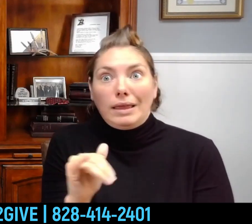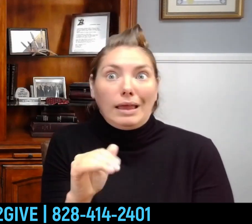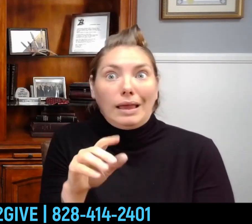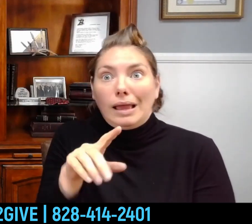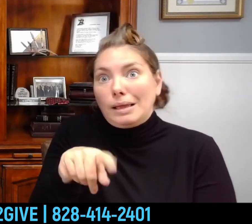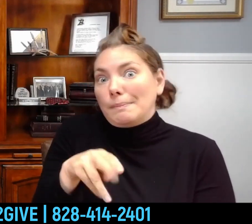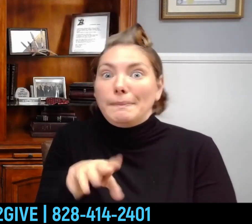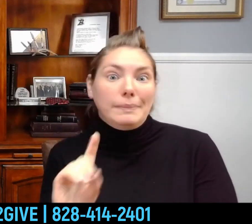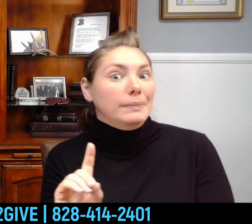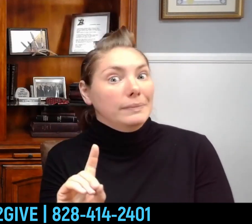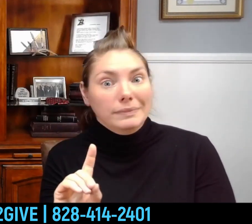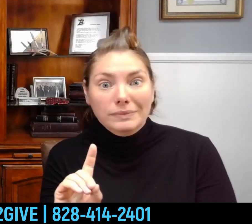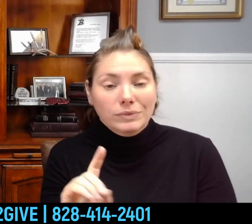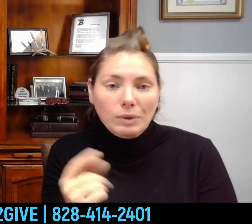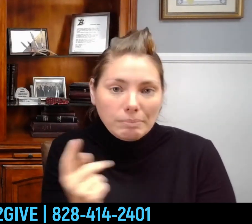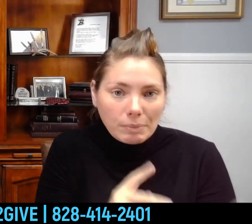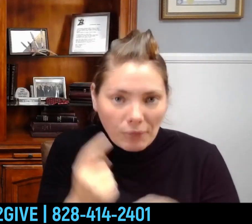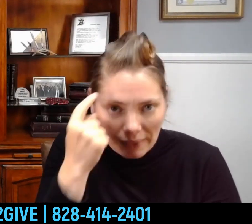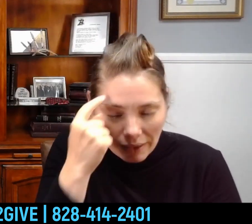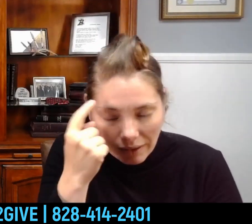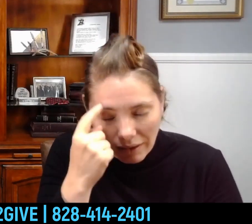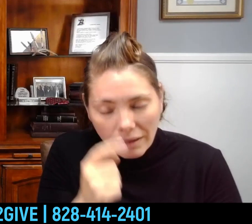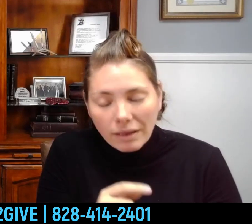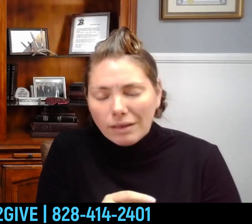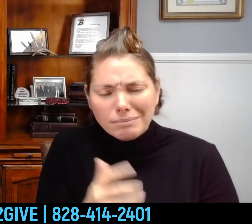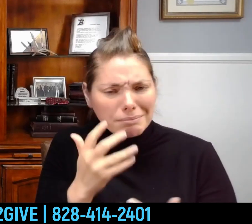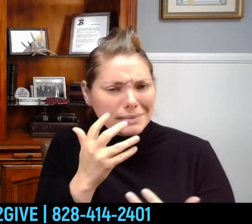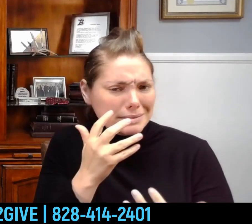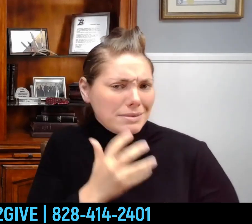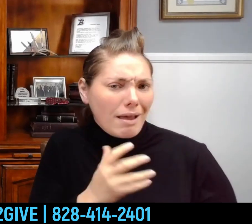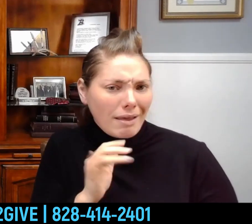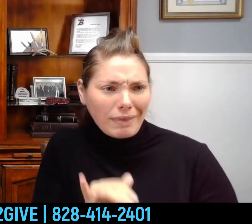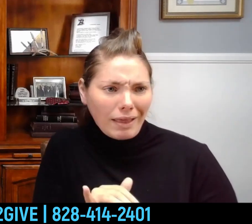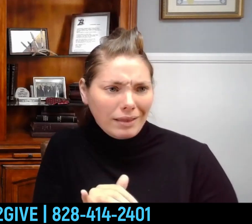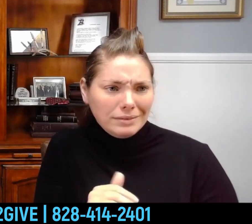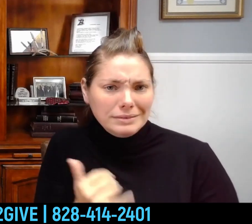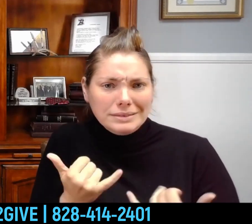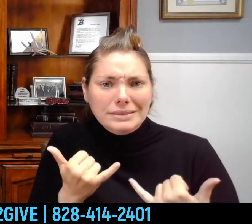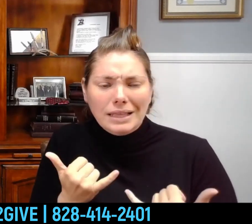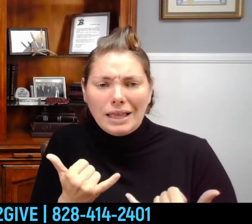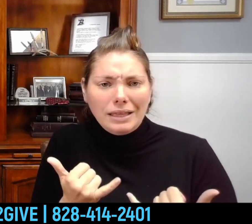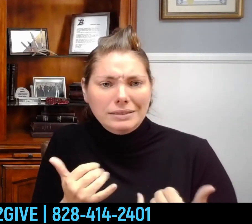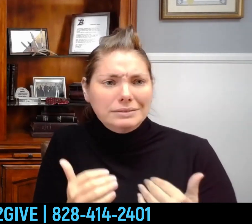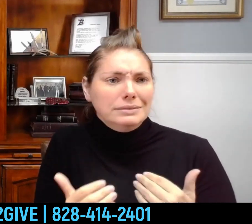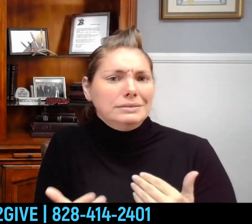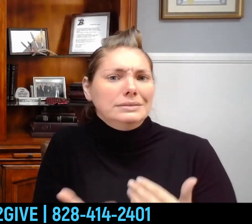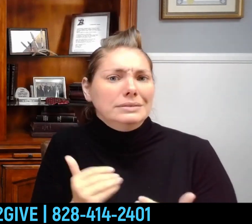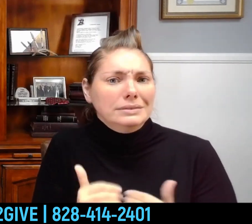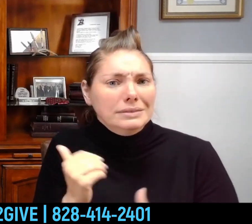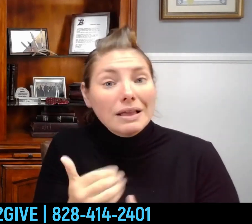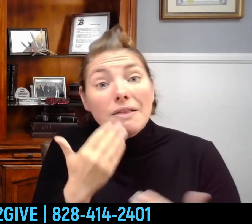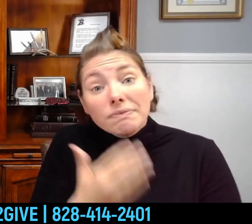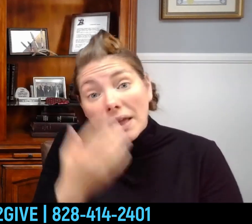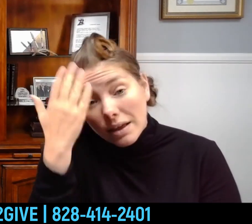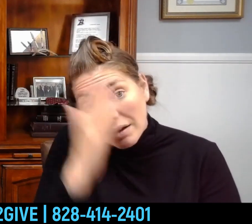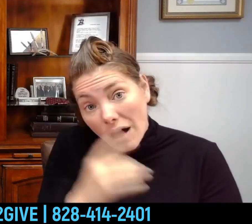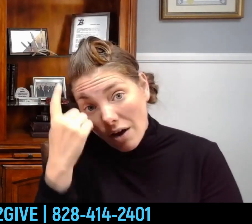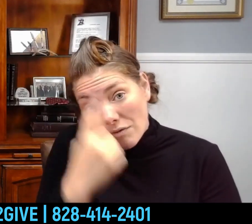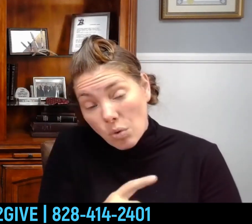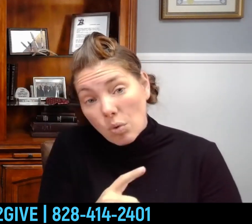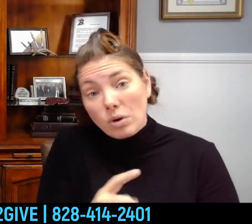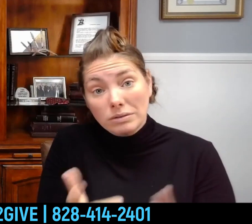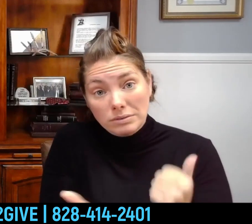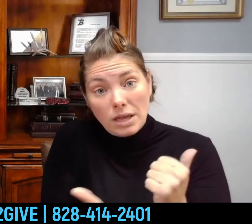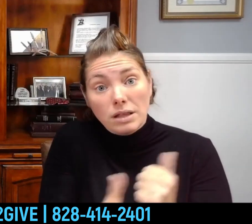people think. And it's sad that it's like that today. Thank God for it. Thank God for